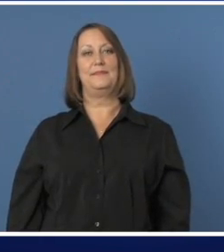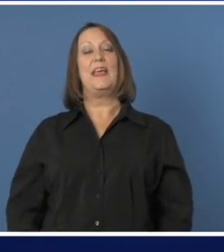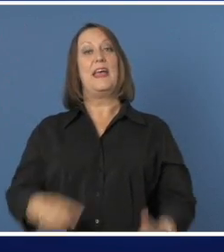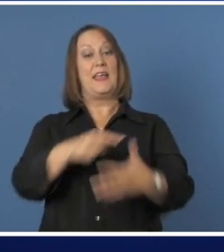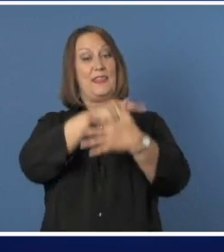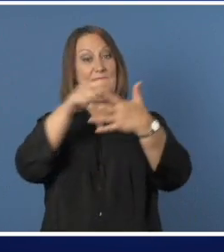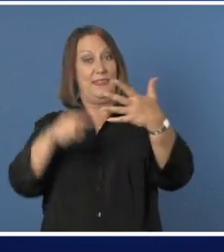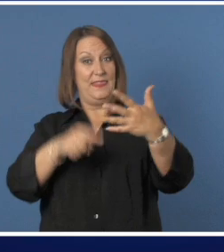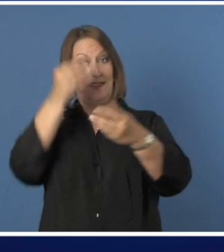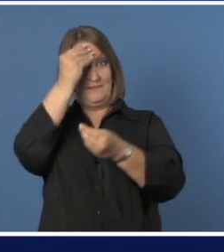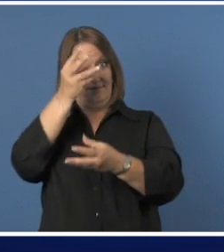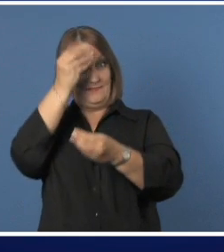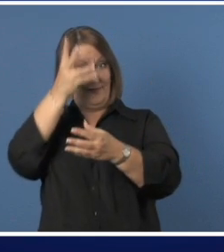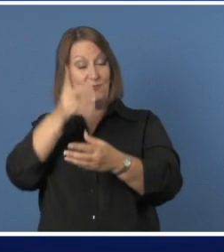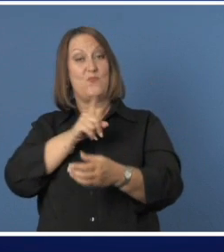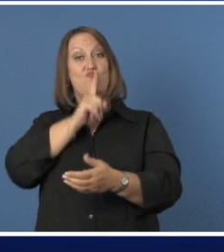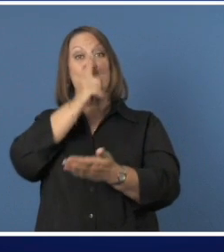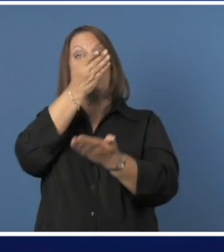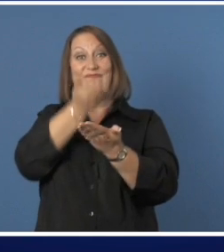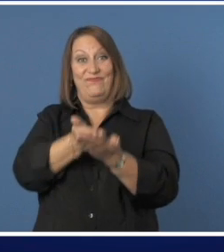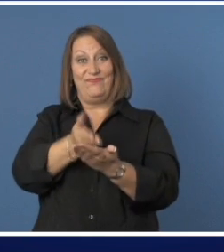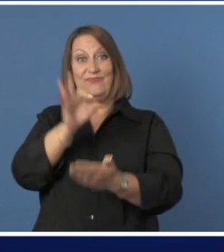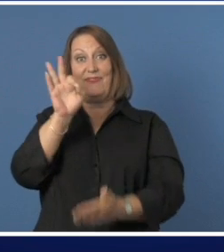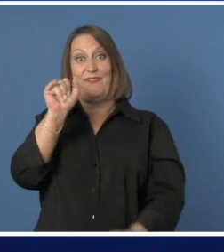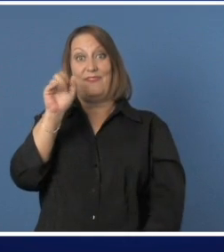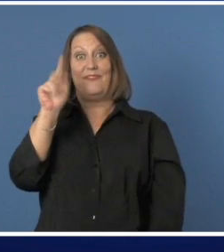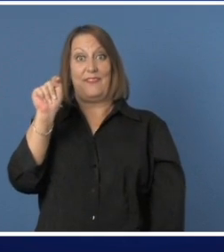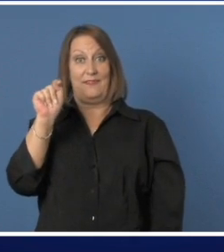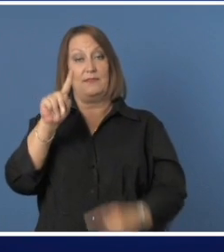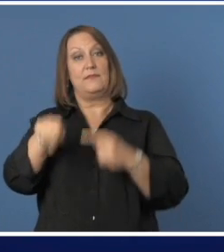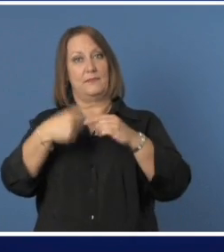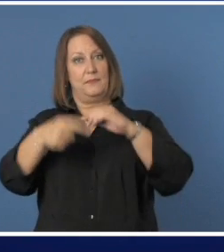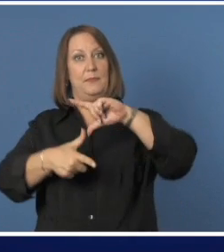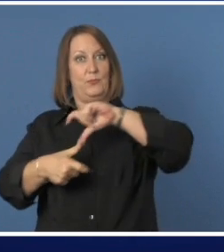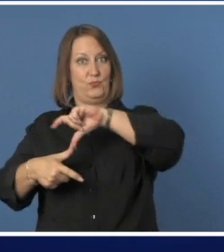the following are facts about tornadoes